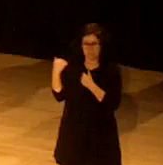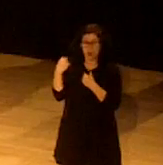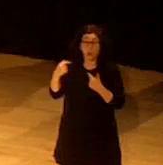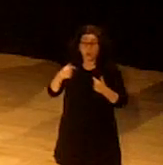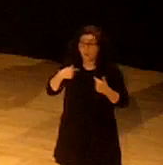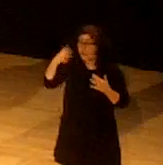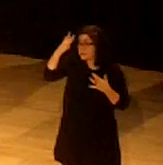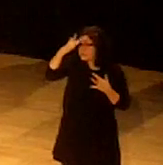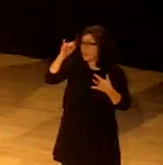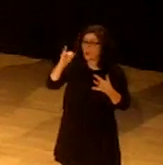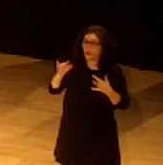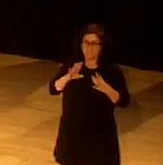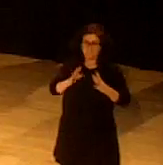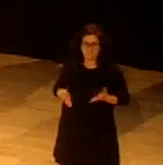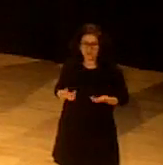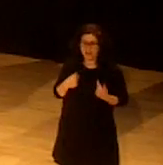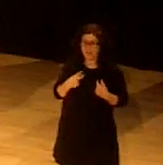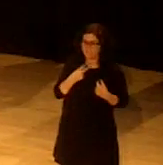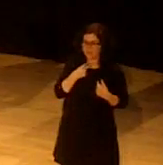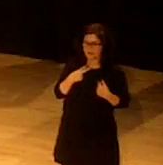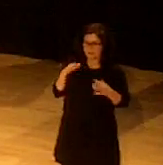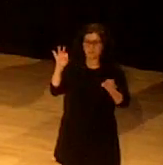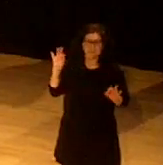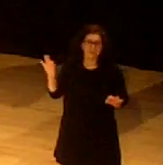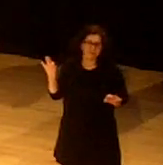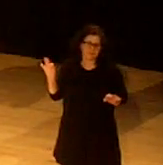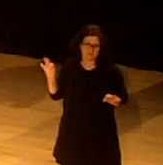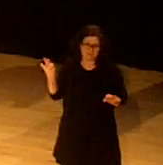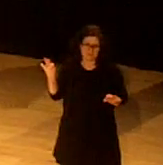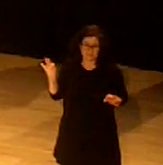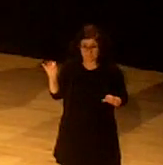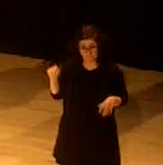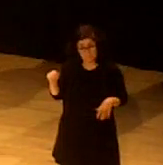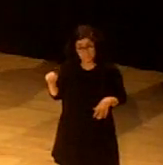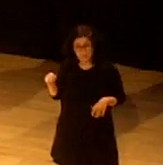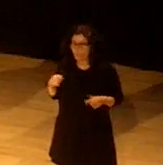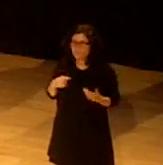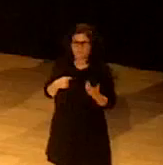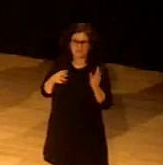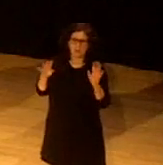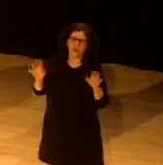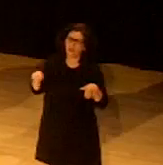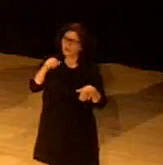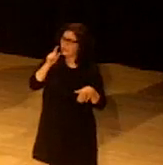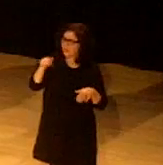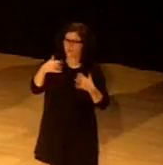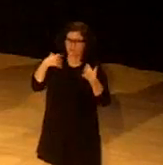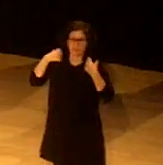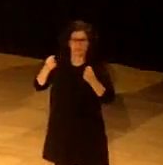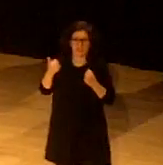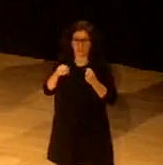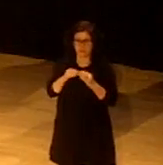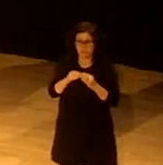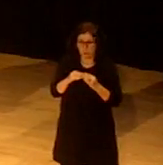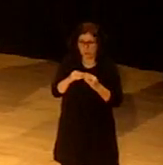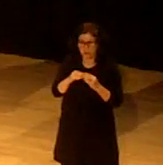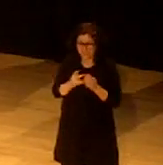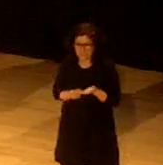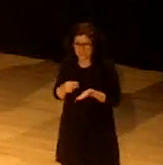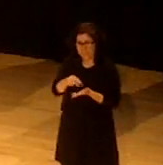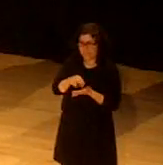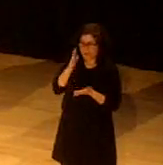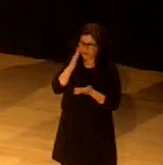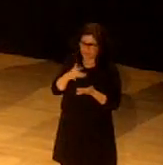you to become a victim, a professional victim. It allows you to go, I don't have to have the courage to crawl out of bed this